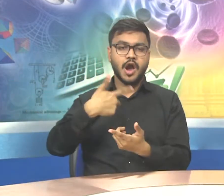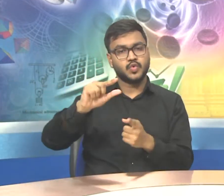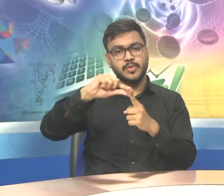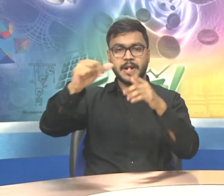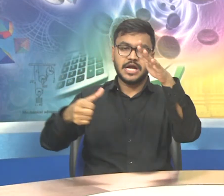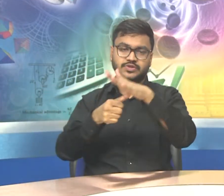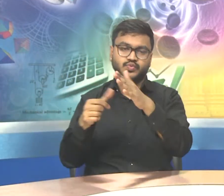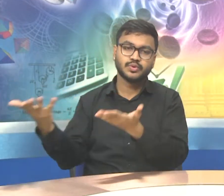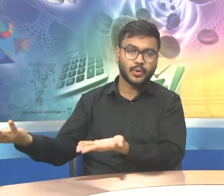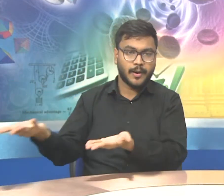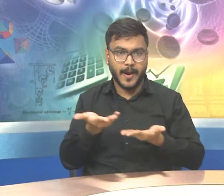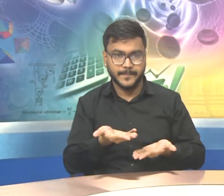Sabha.